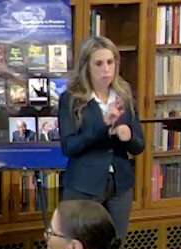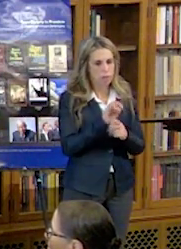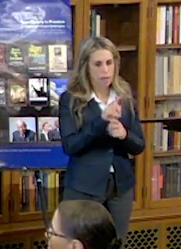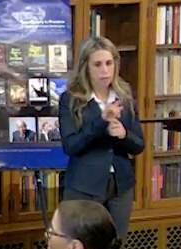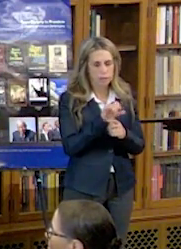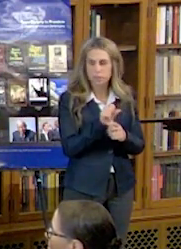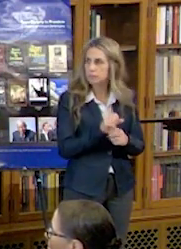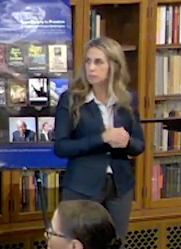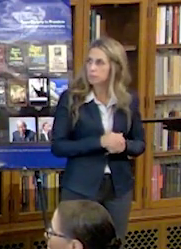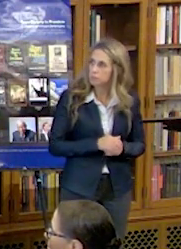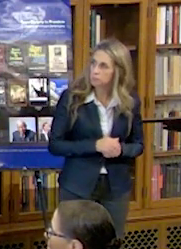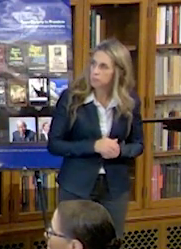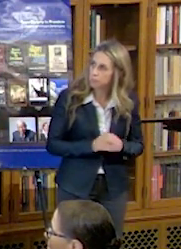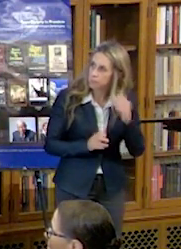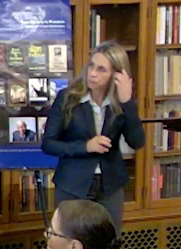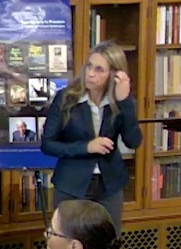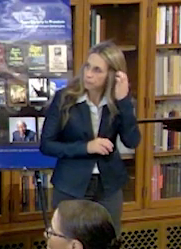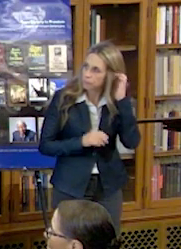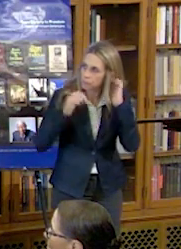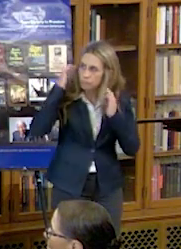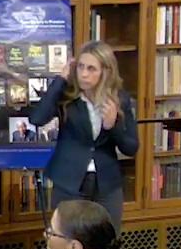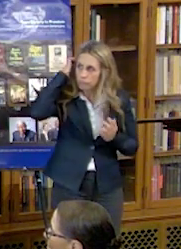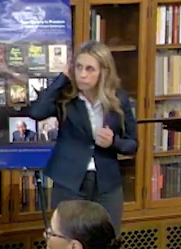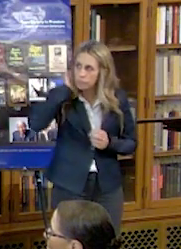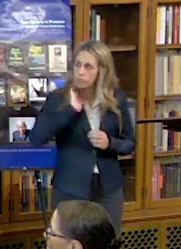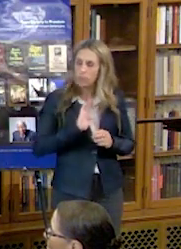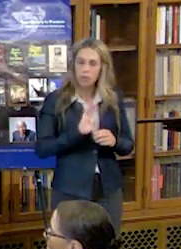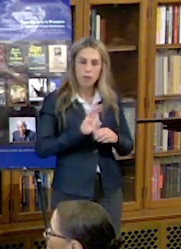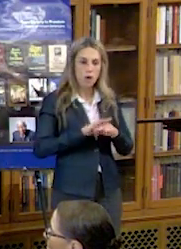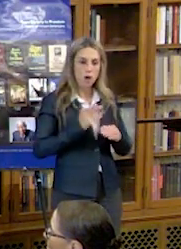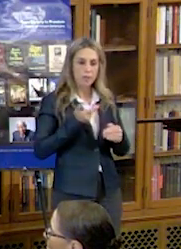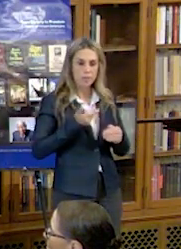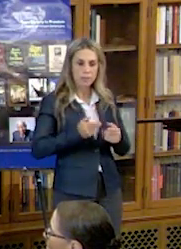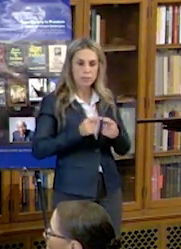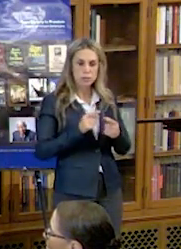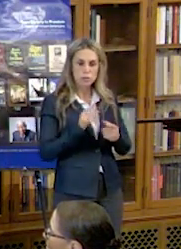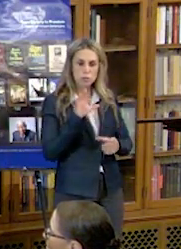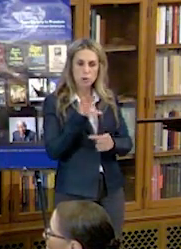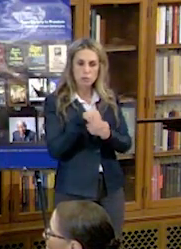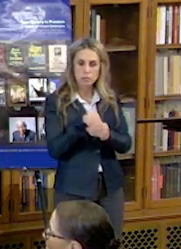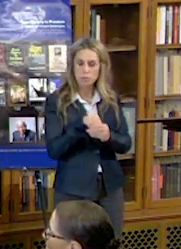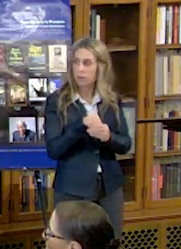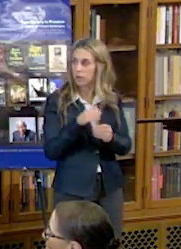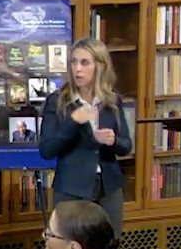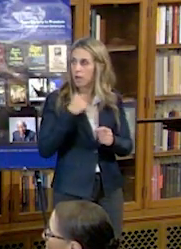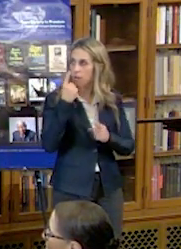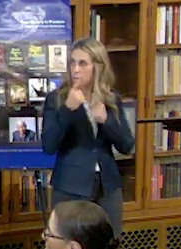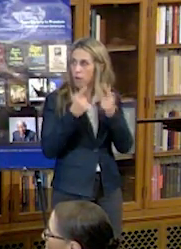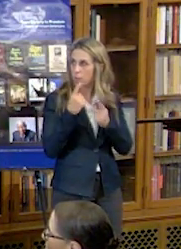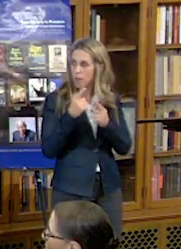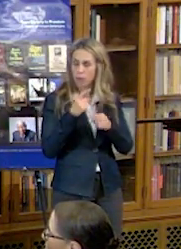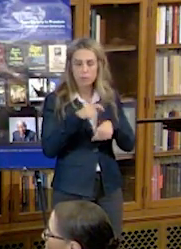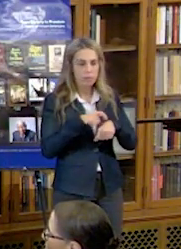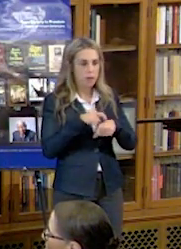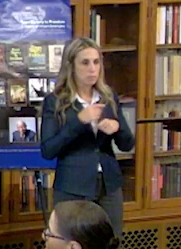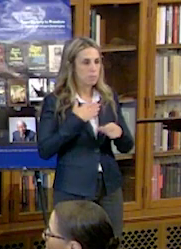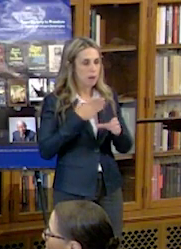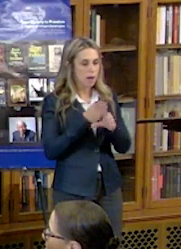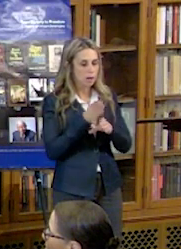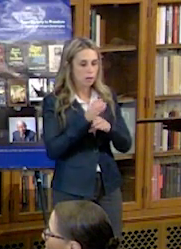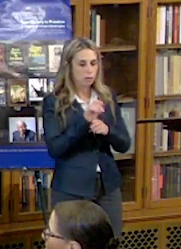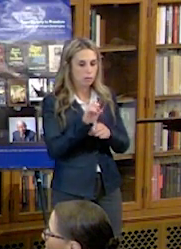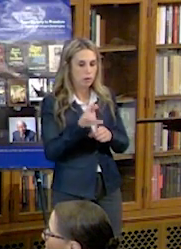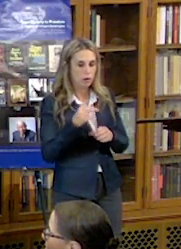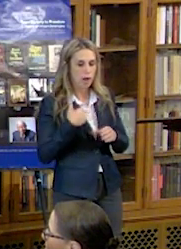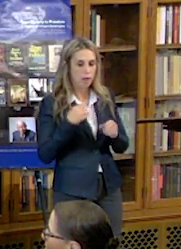important ways uh on the invitation to participate I thought about those times in my career when I had